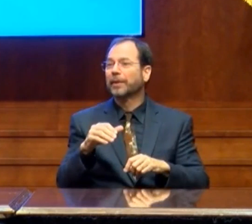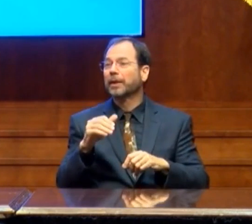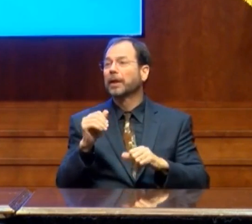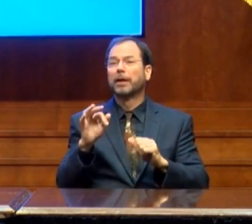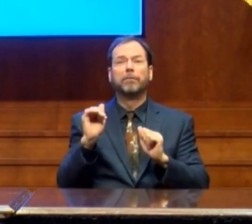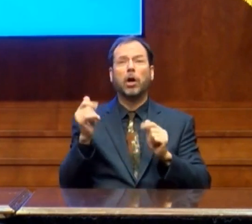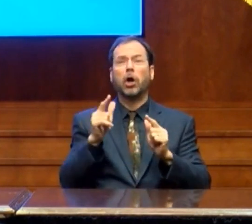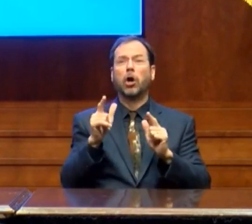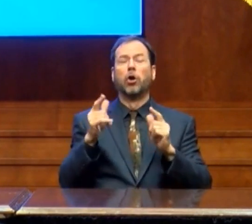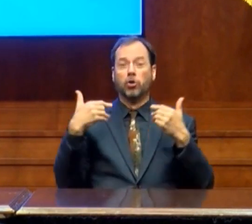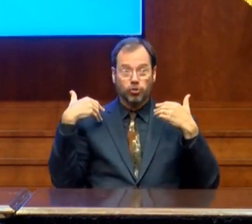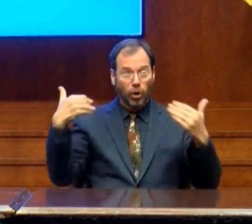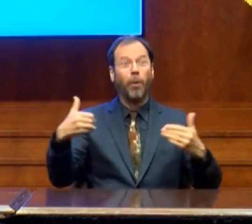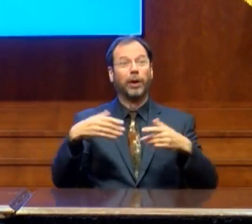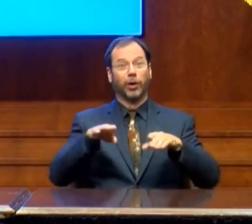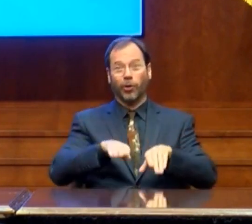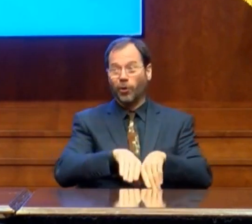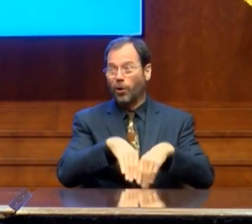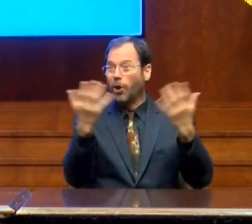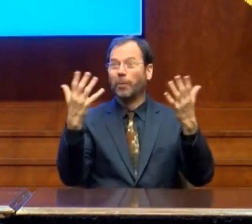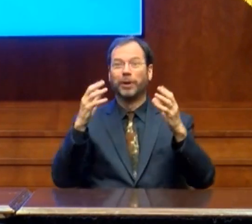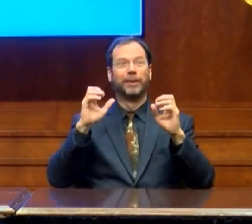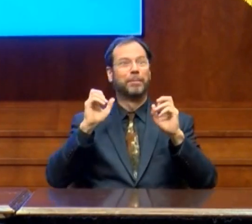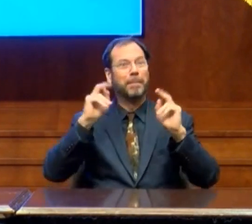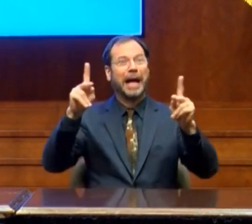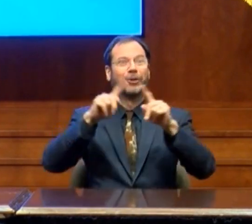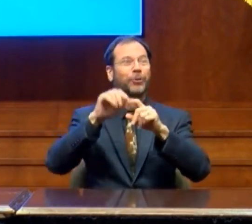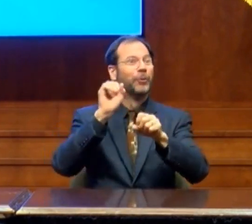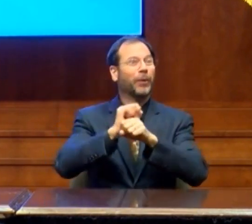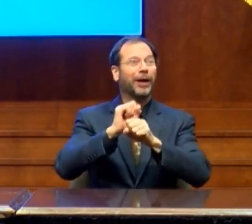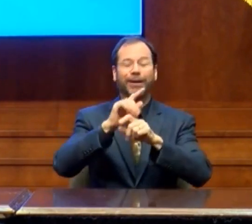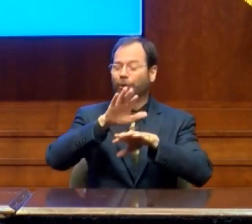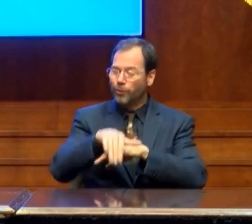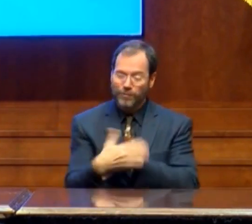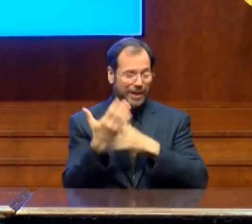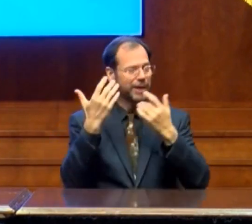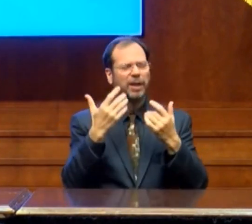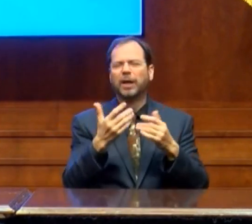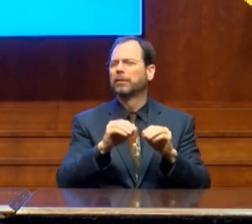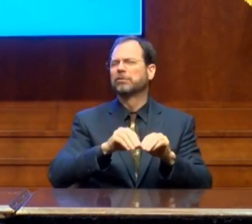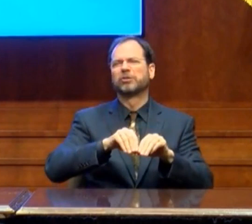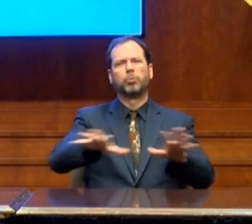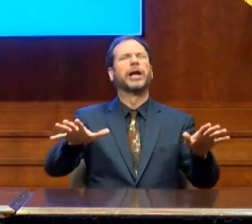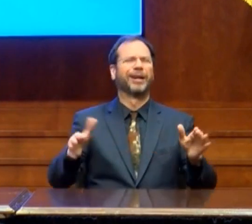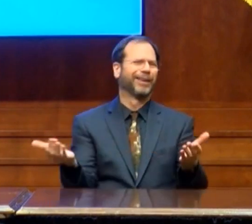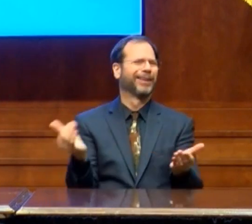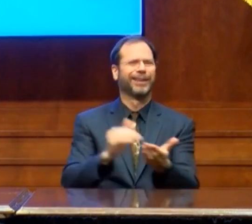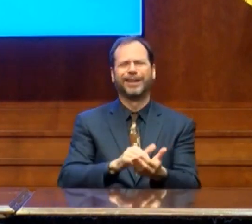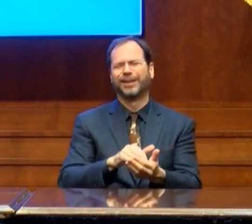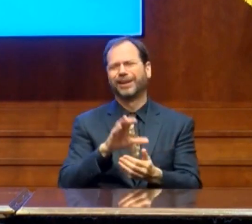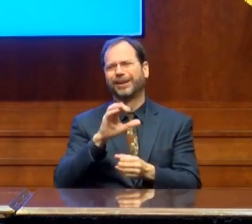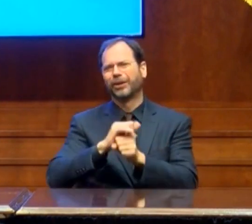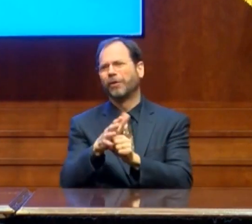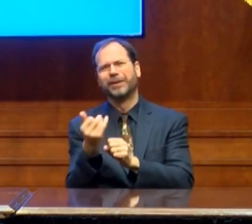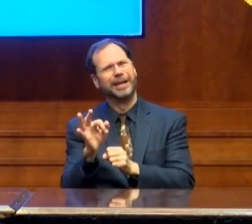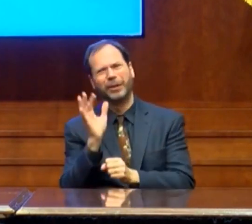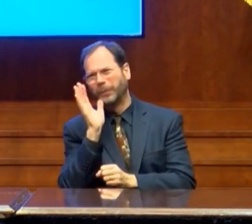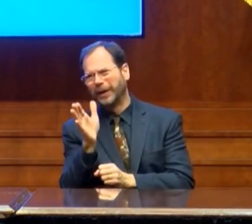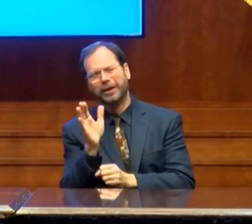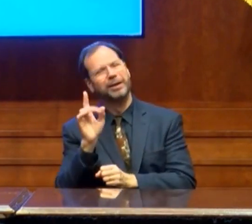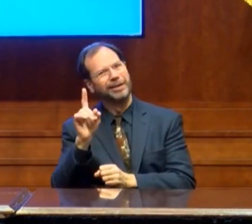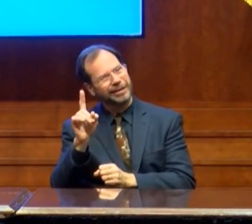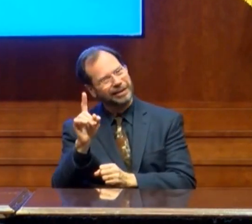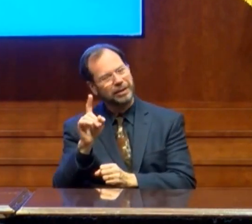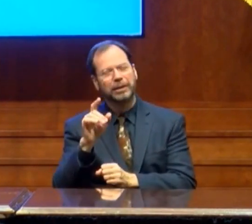if everyone were to rush the doors and go back into the job market overnight, we would see an outbreak of COVID-19 again. And